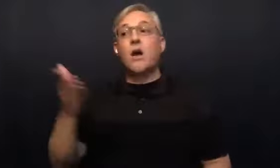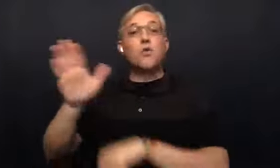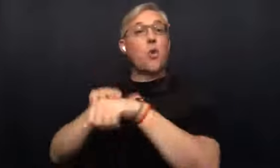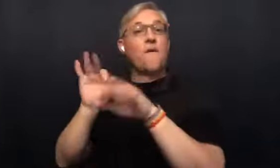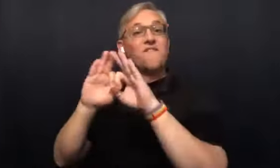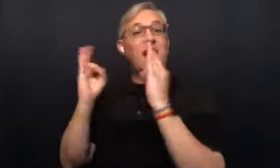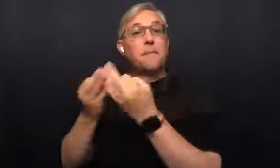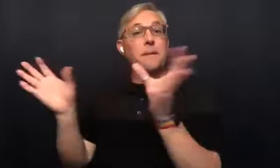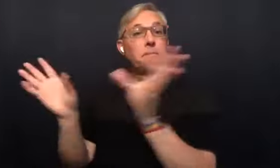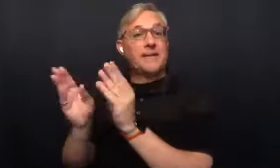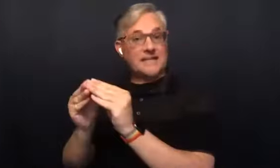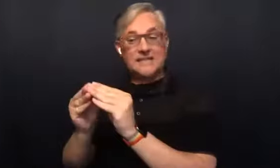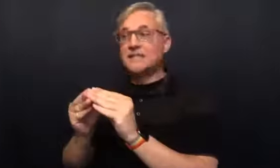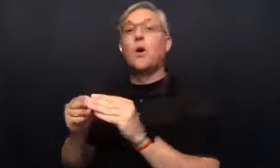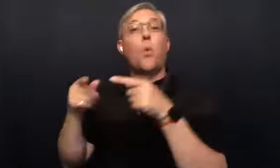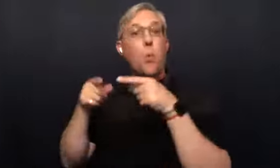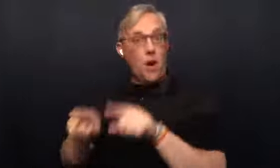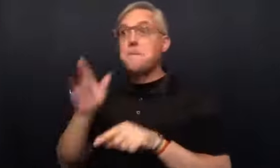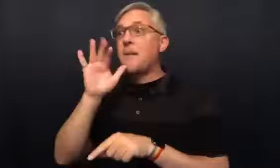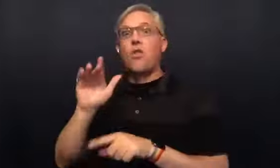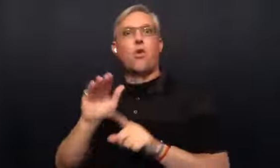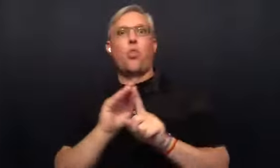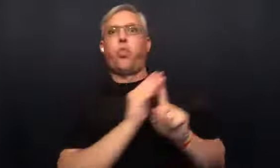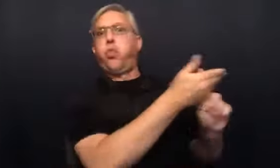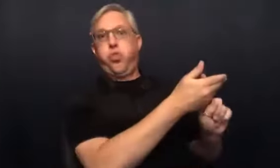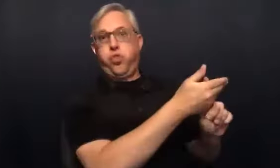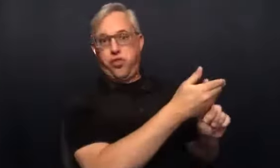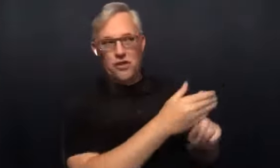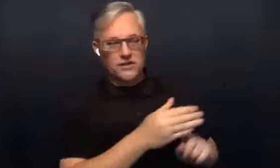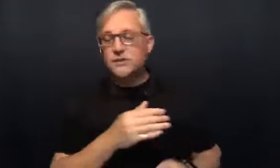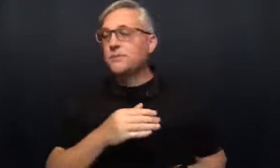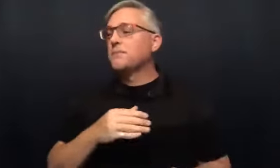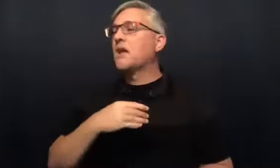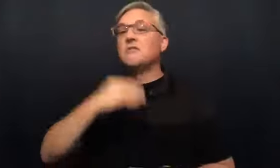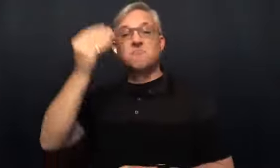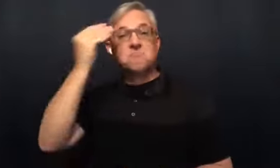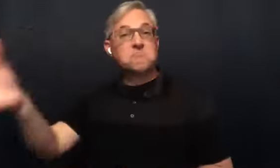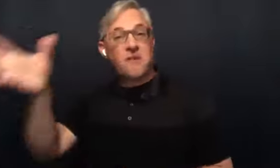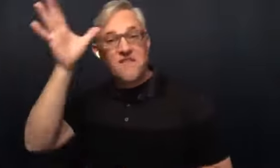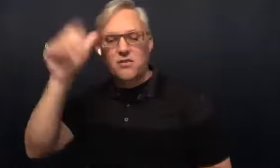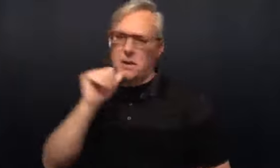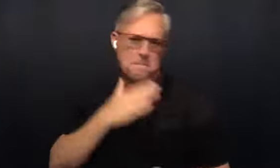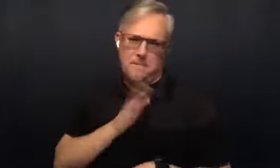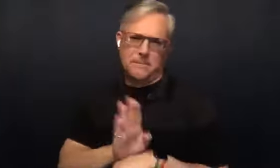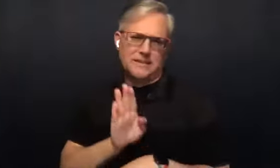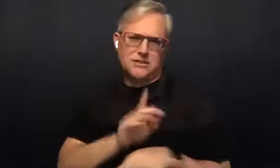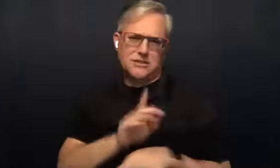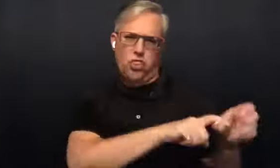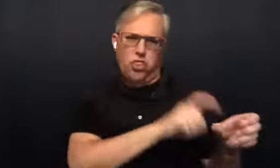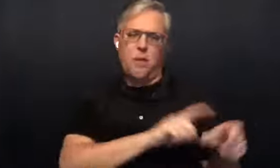a rendezvous with another man. And so I told my father, as if it was any of my business, that my mother was cheating on him. And he said, cheating on me?